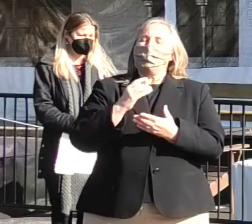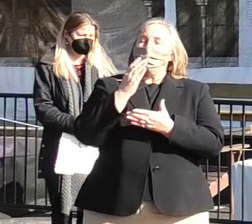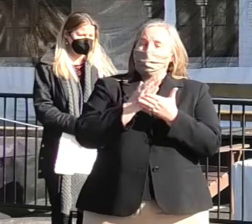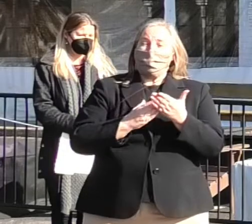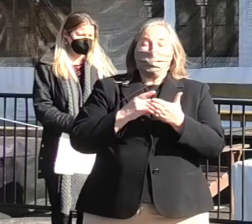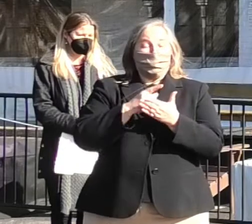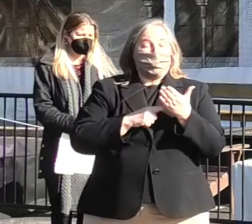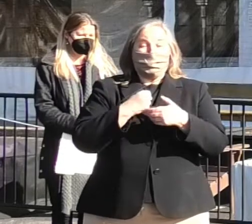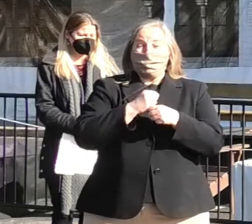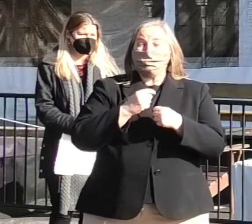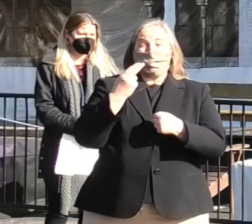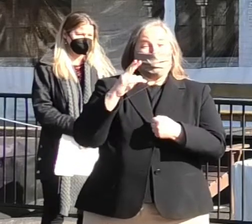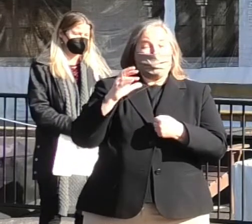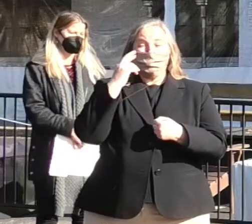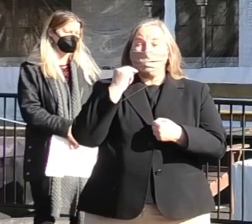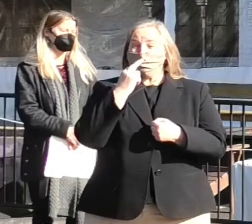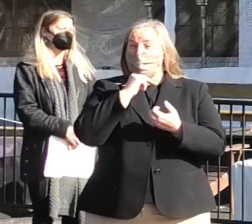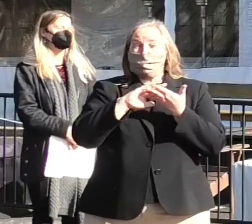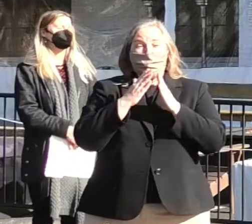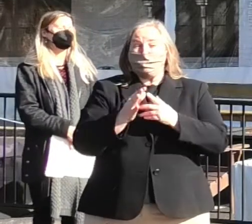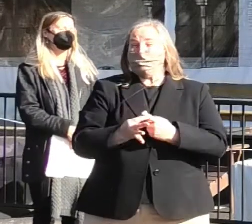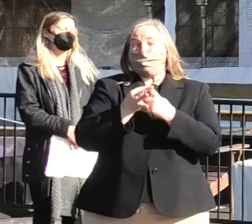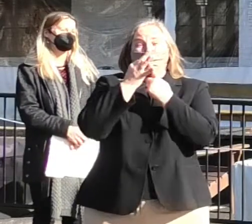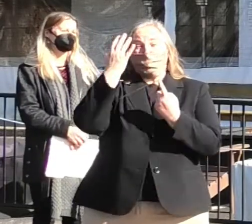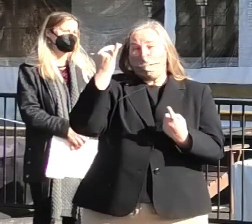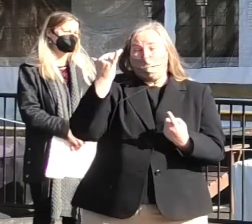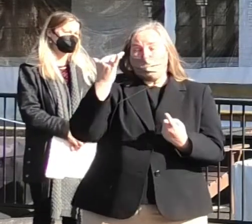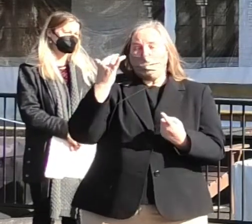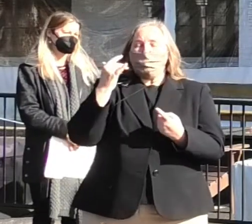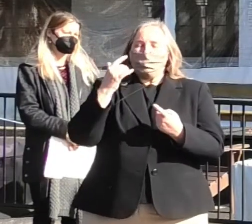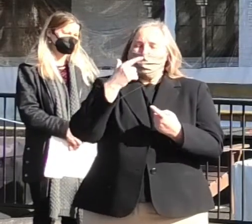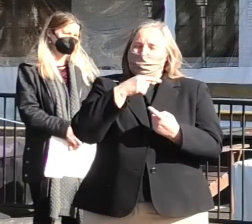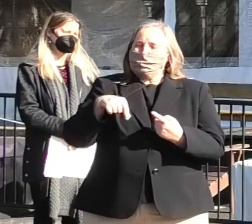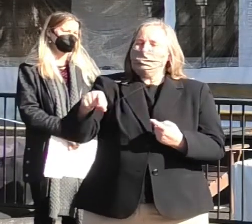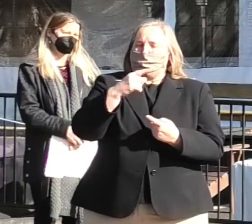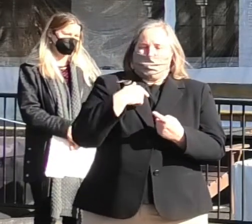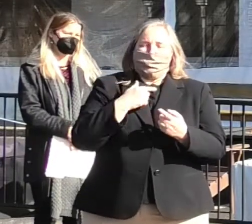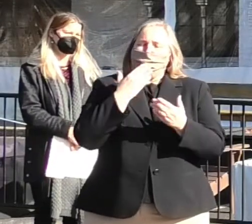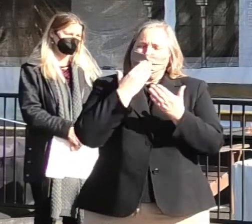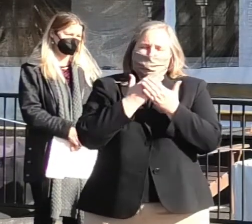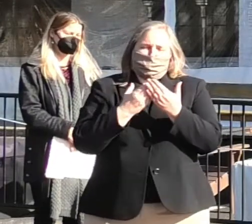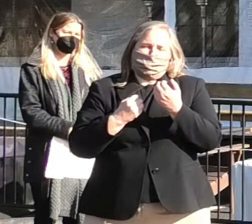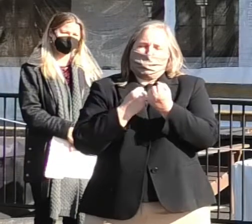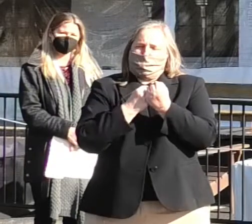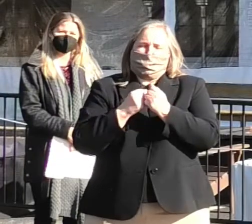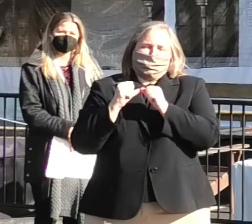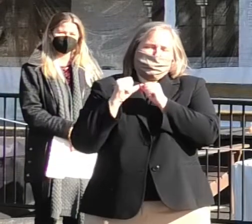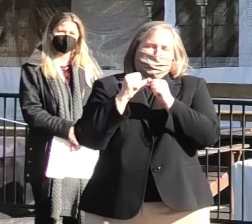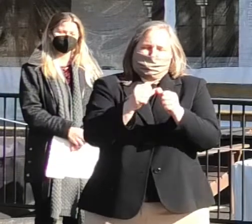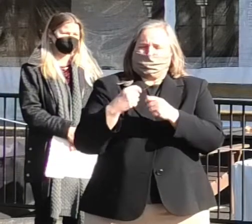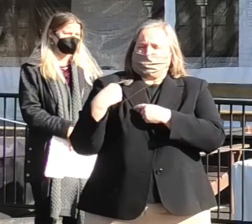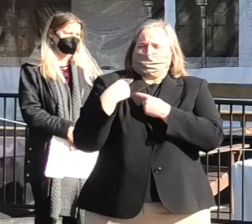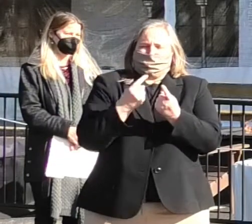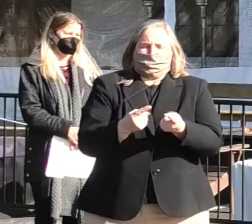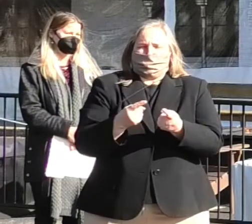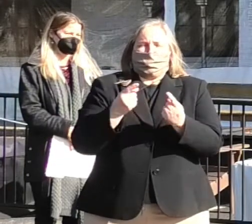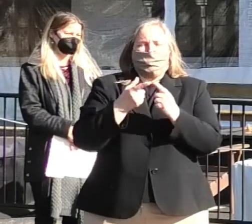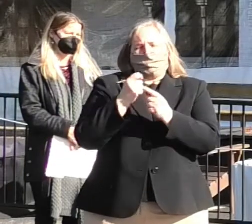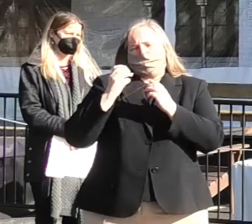restaurant community so special is the enduring support they've received from their customers, our